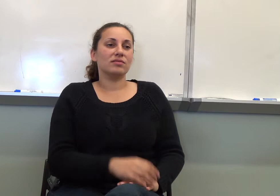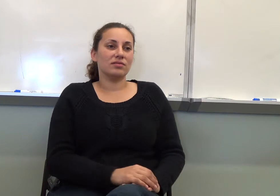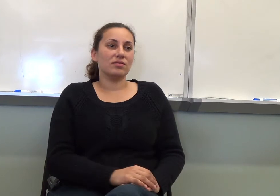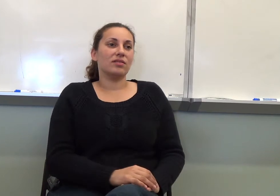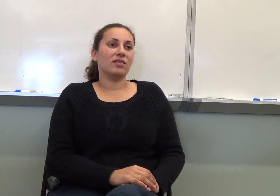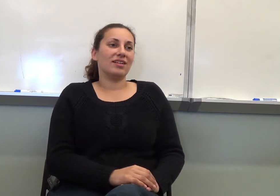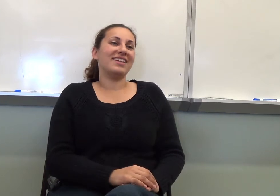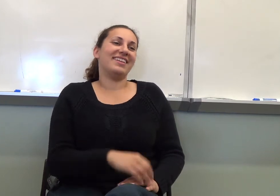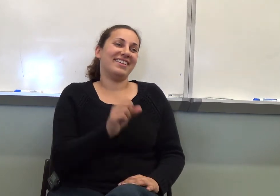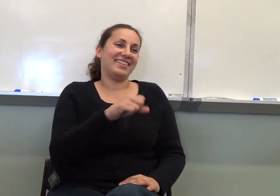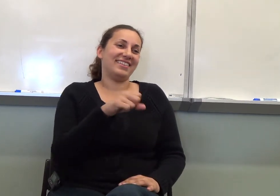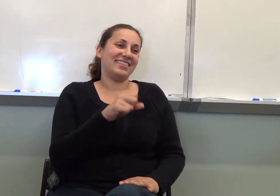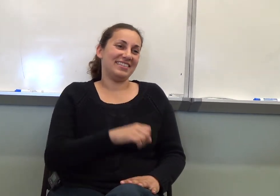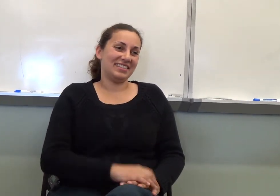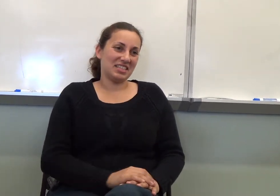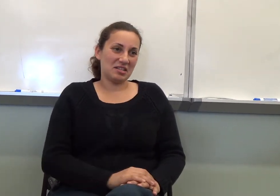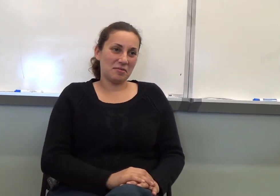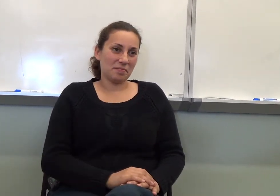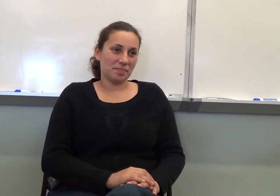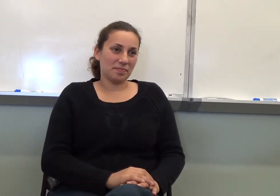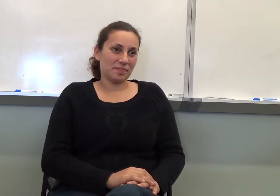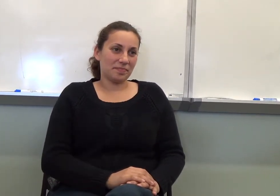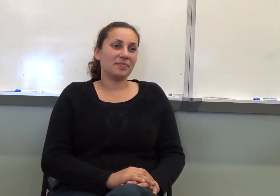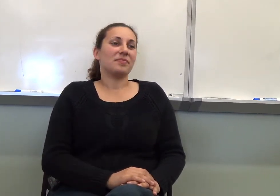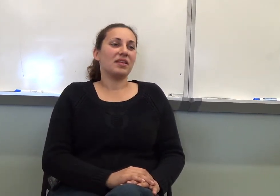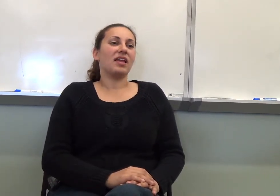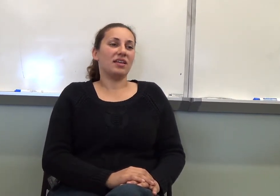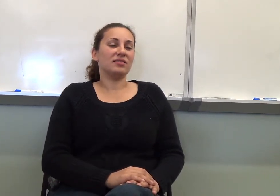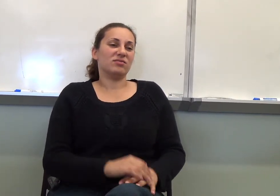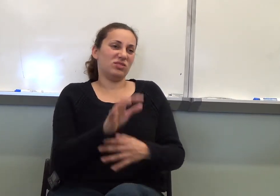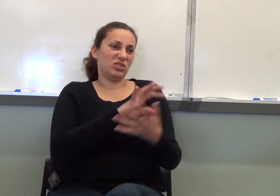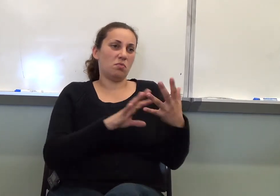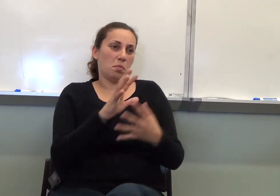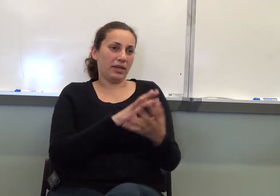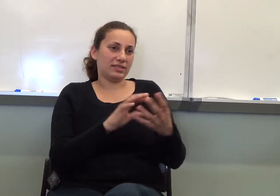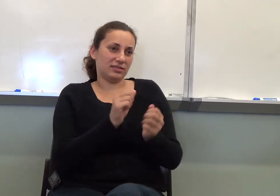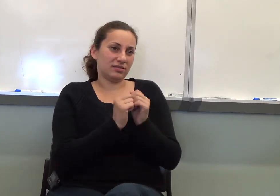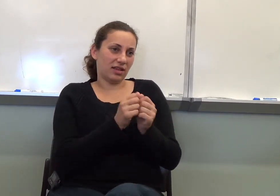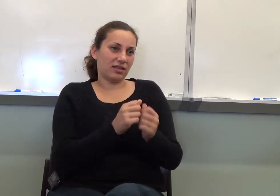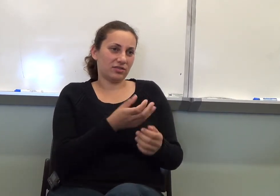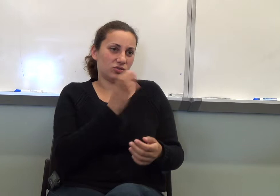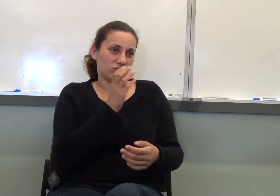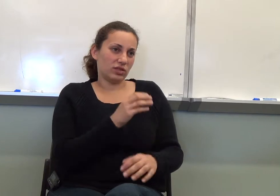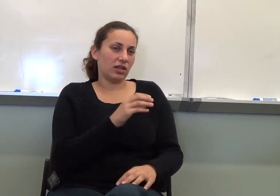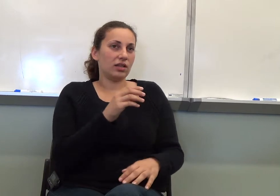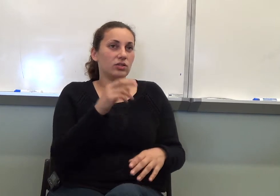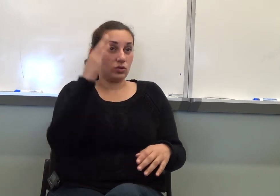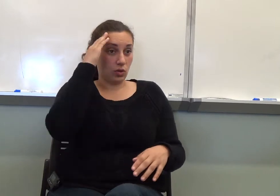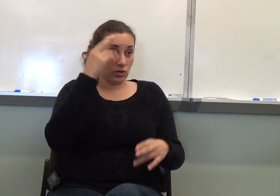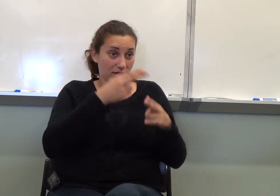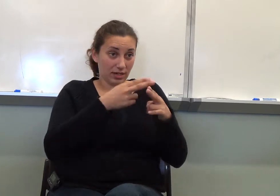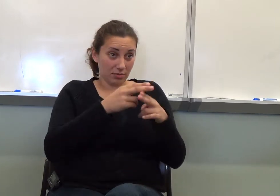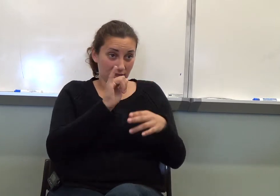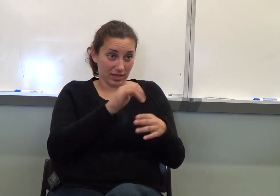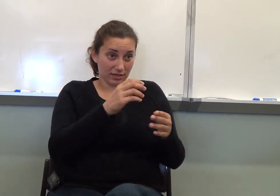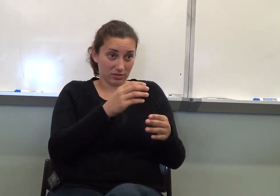you'll have the answer. So in order to get rid of this problem of the addition of 11, I'm going to subtract